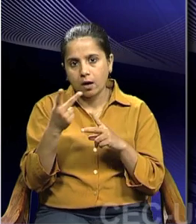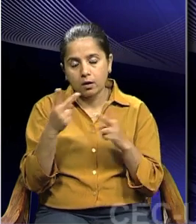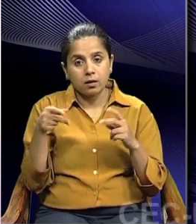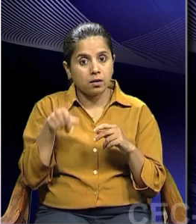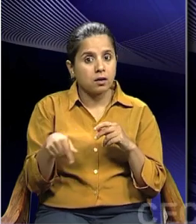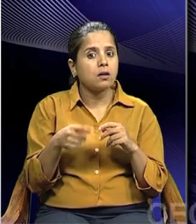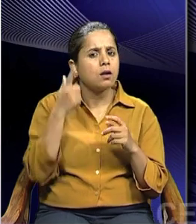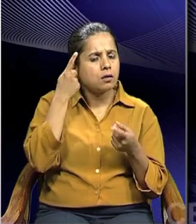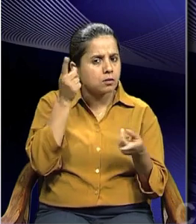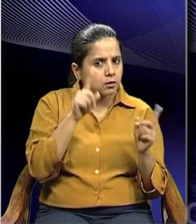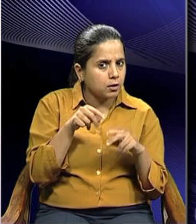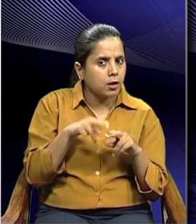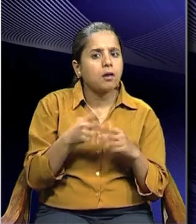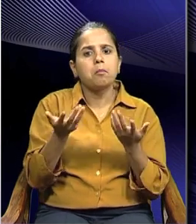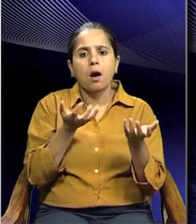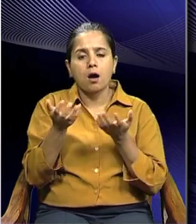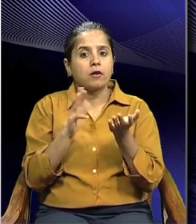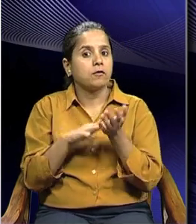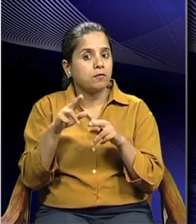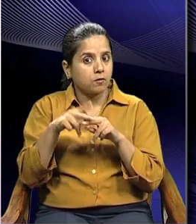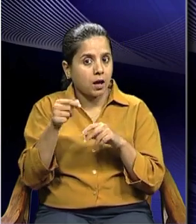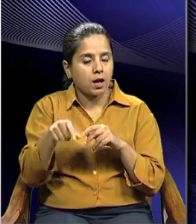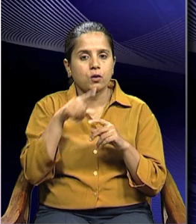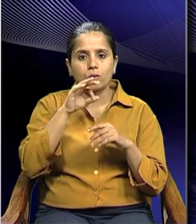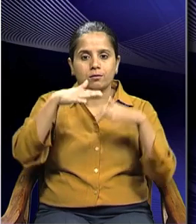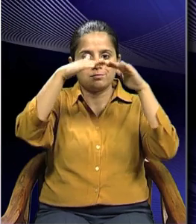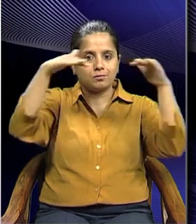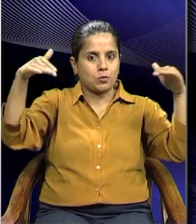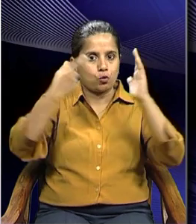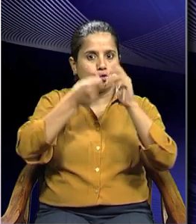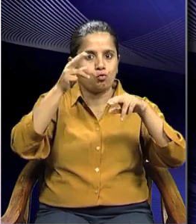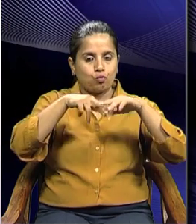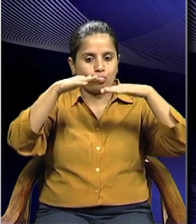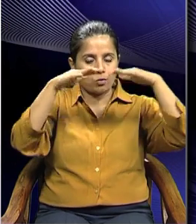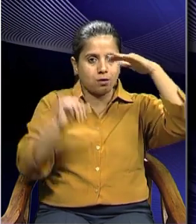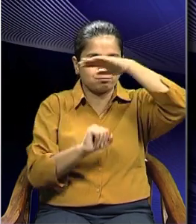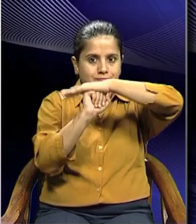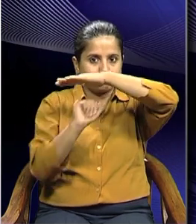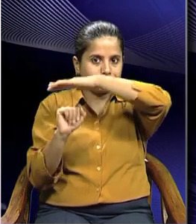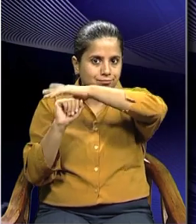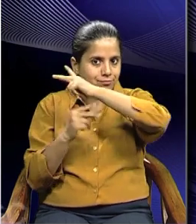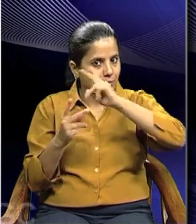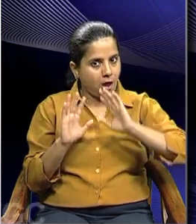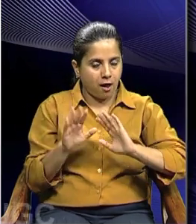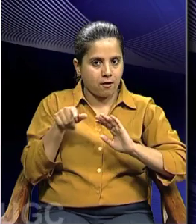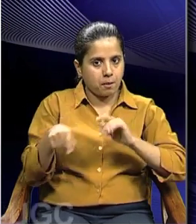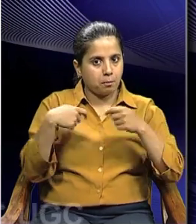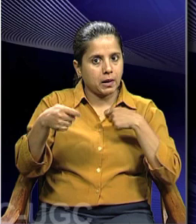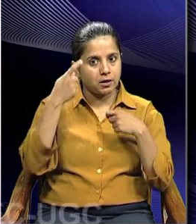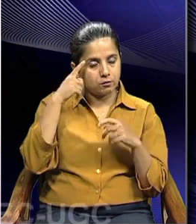strategy, marketing and finance represents the roof of the house which you are creating for the business, and the